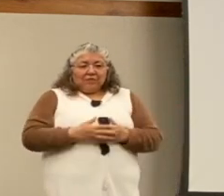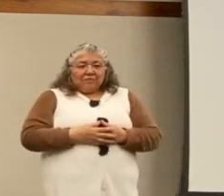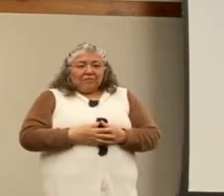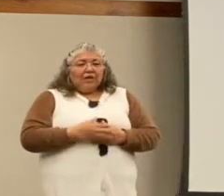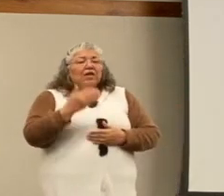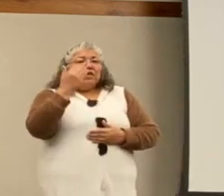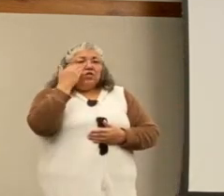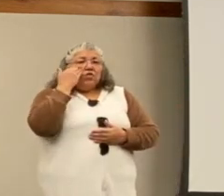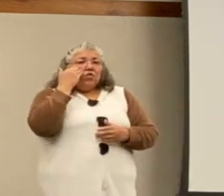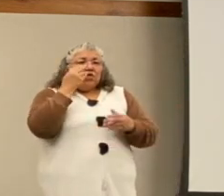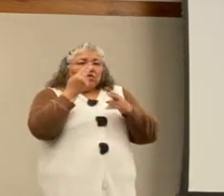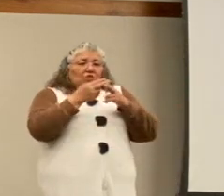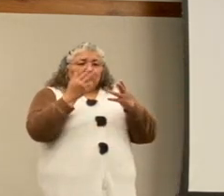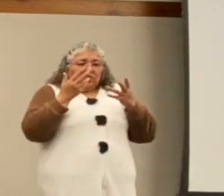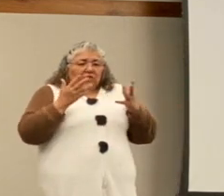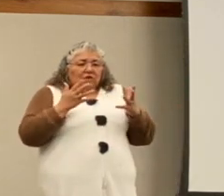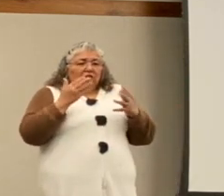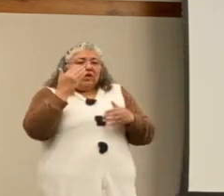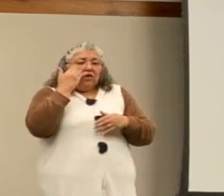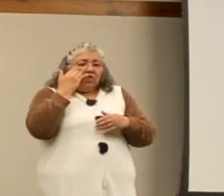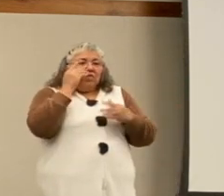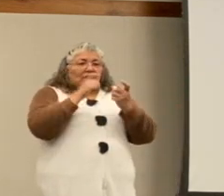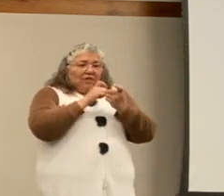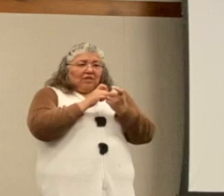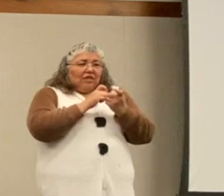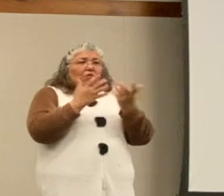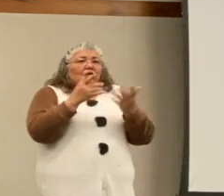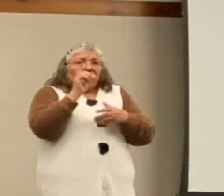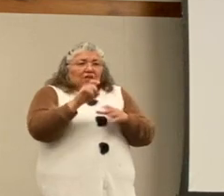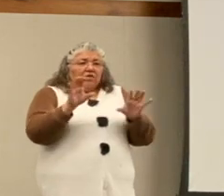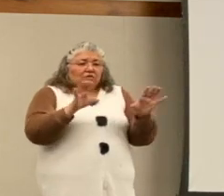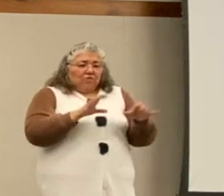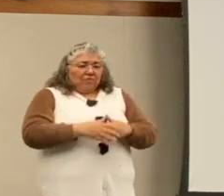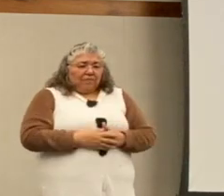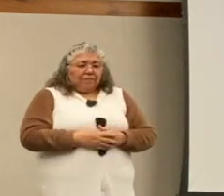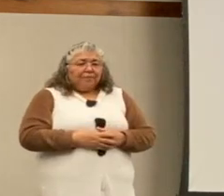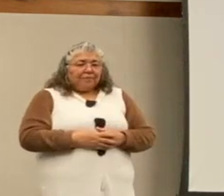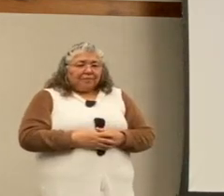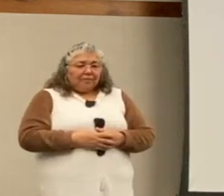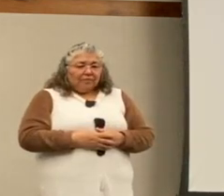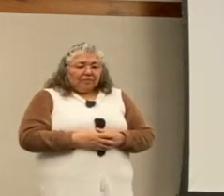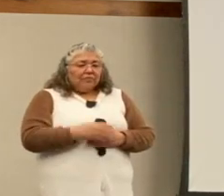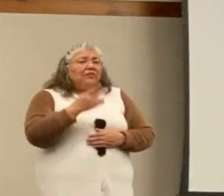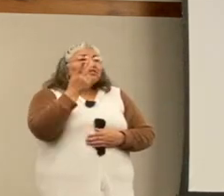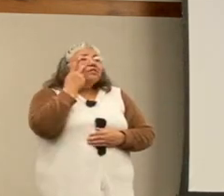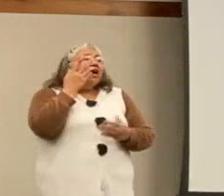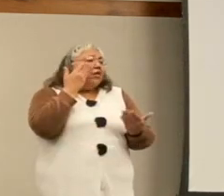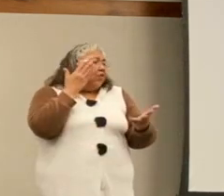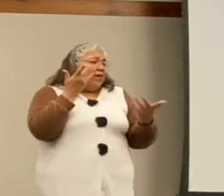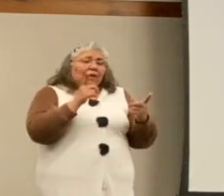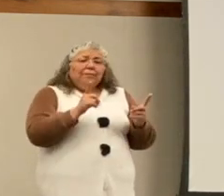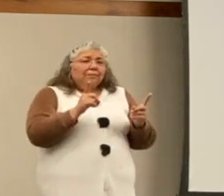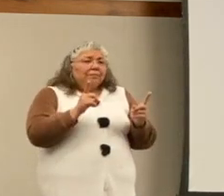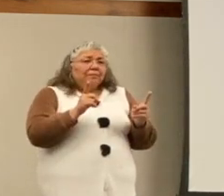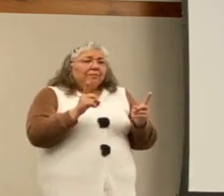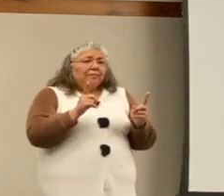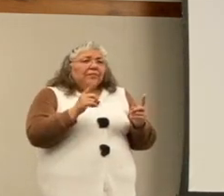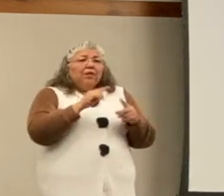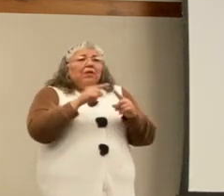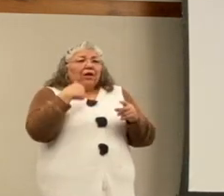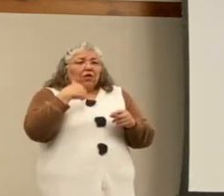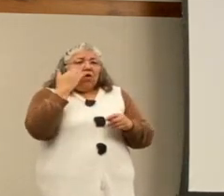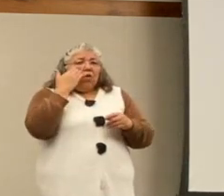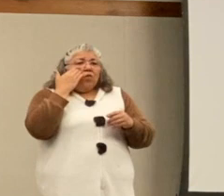And you knew that as soon as it was done, he knew exactly what he needed to do. You see, I don't know what happened to him, but I know